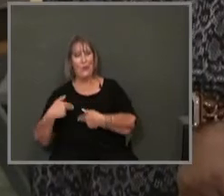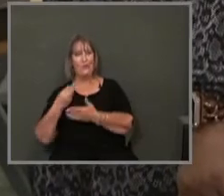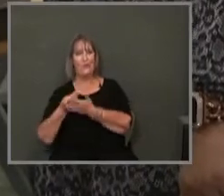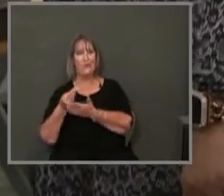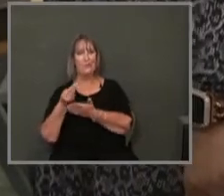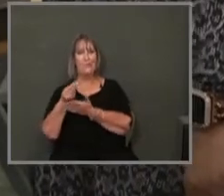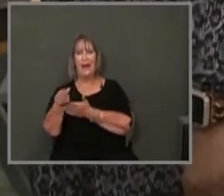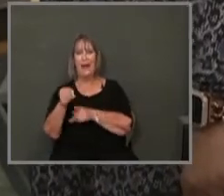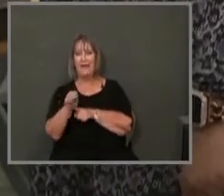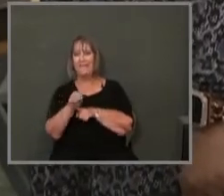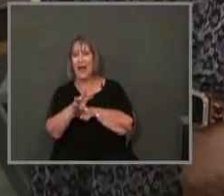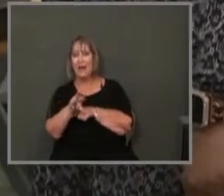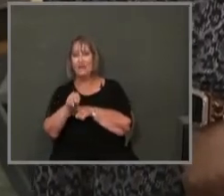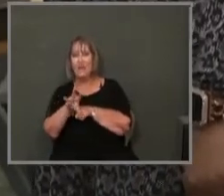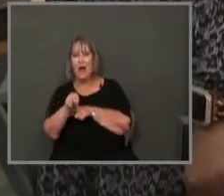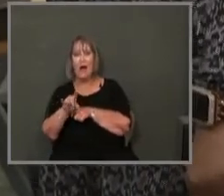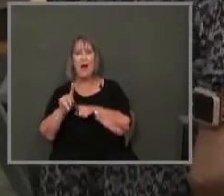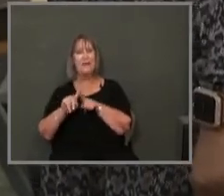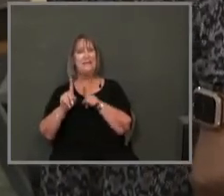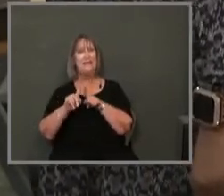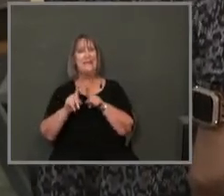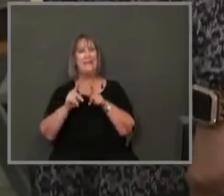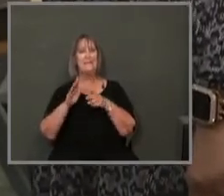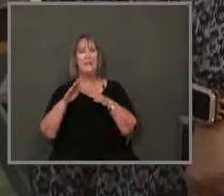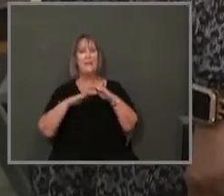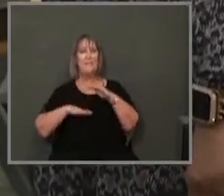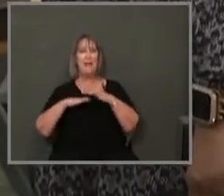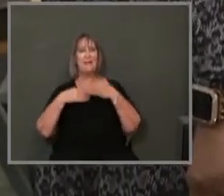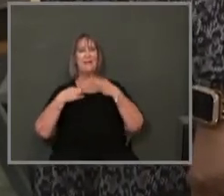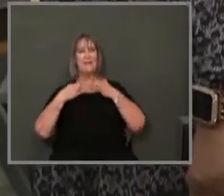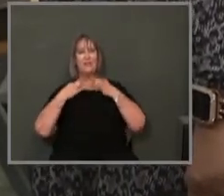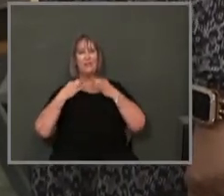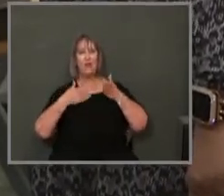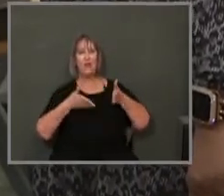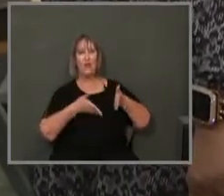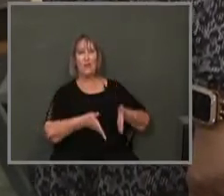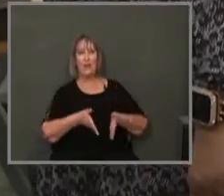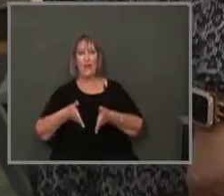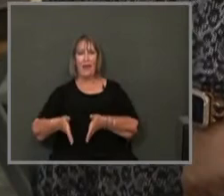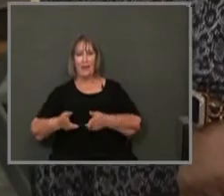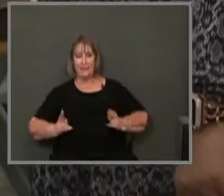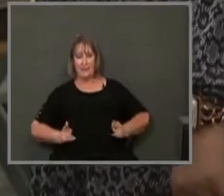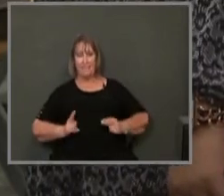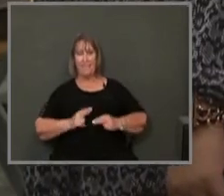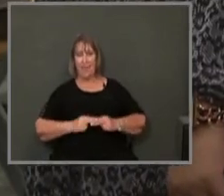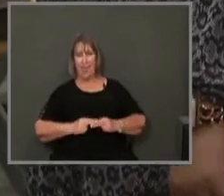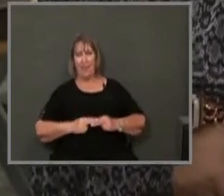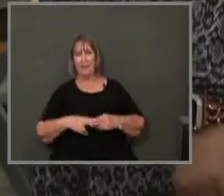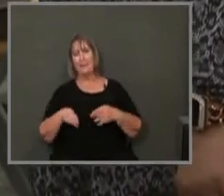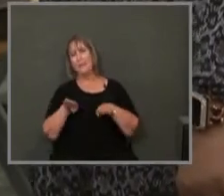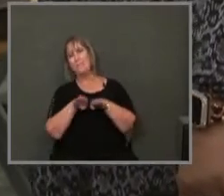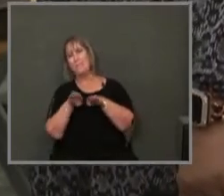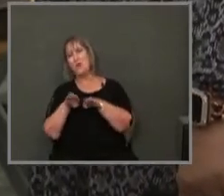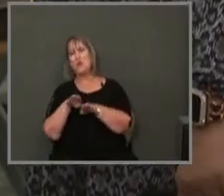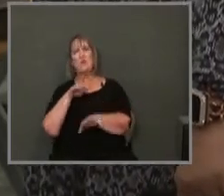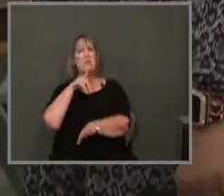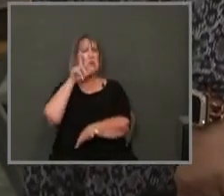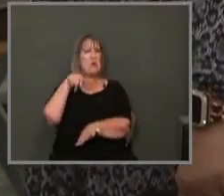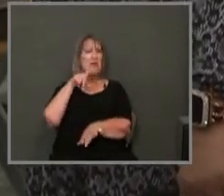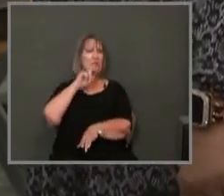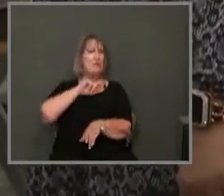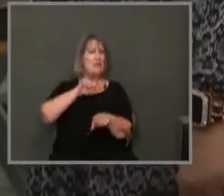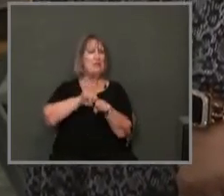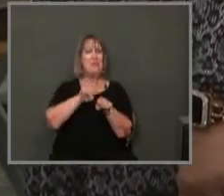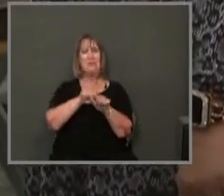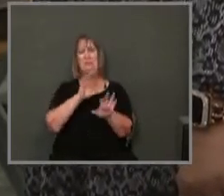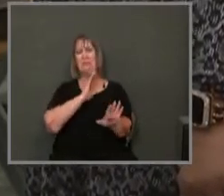to, the basic uniform, your shirt, your belt, your pants. Boots, optional. If they have to wear tennis shoes, we're good